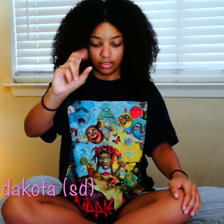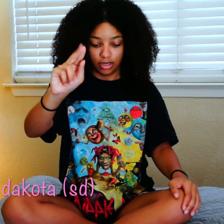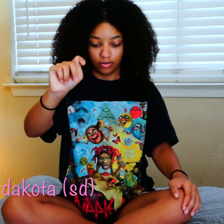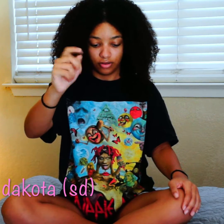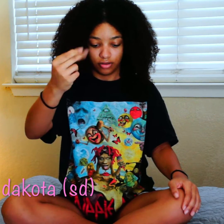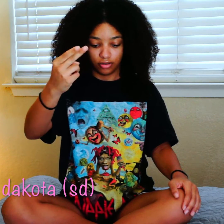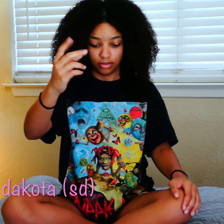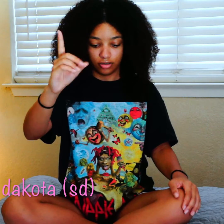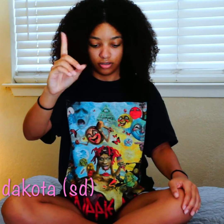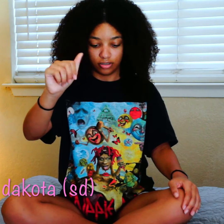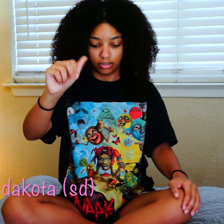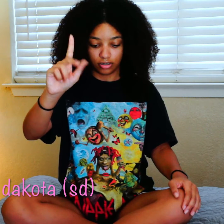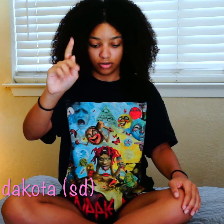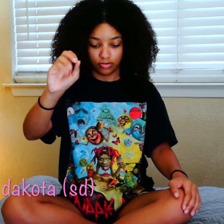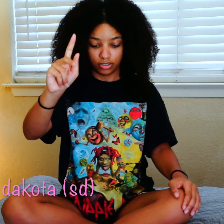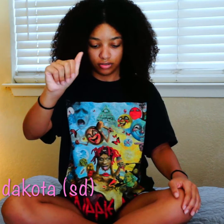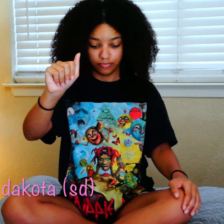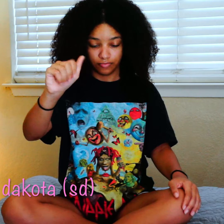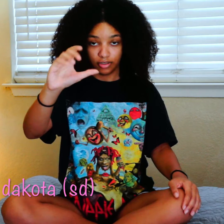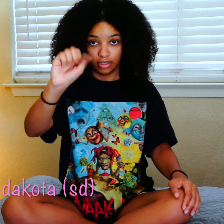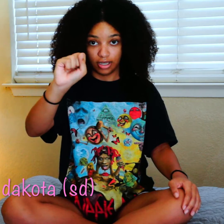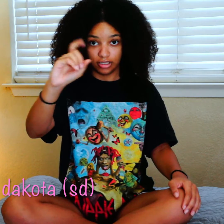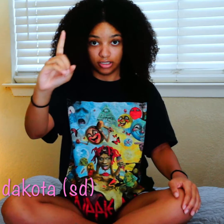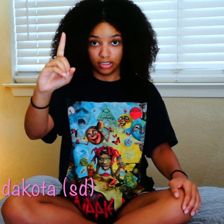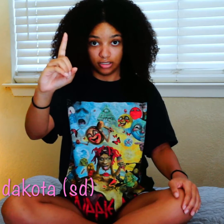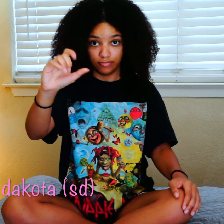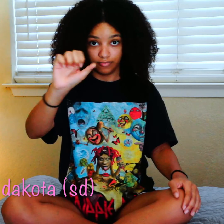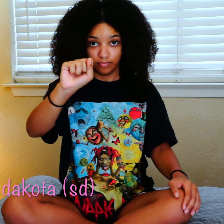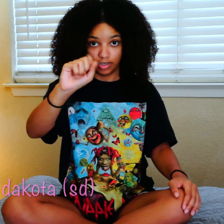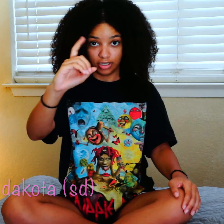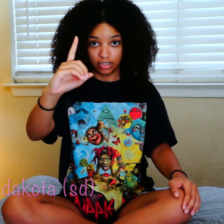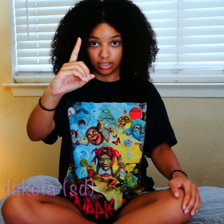South Dakota, SD. SD.